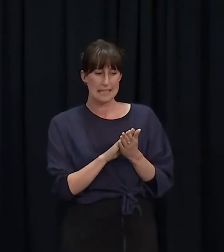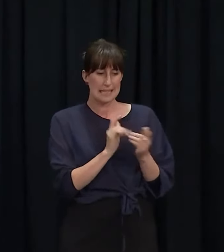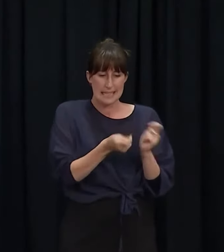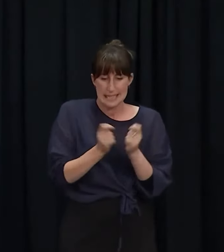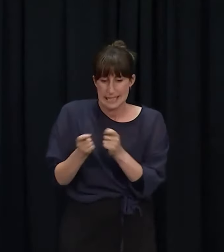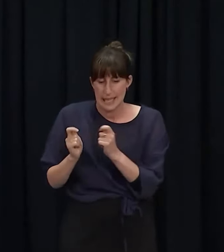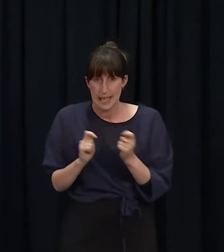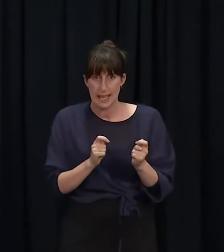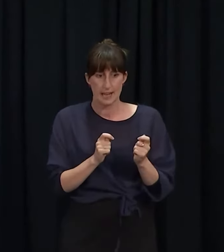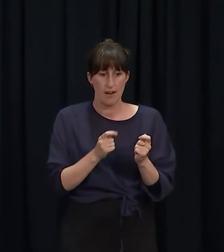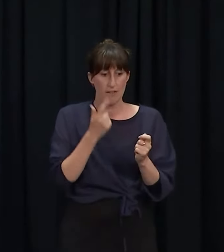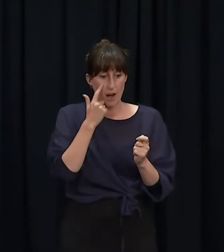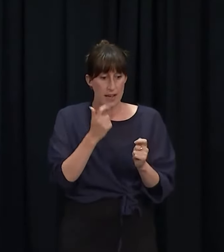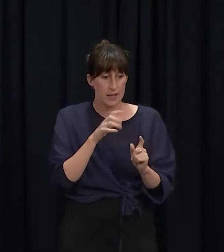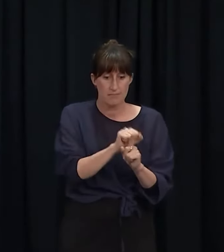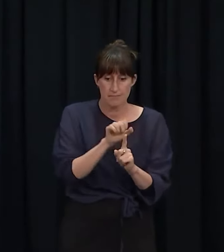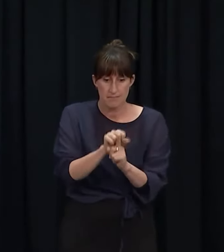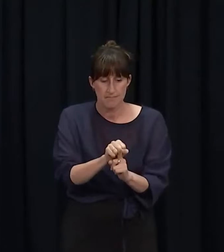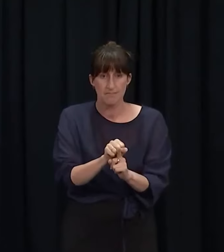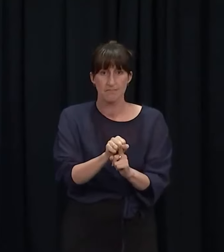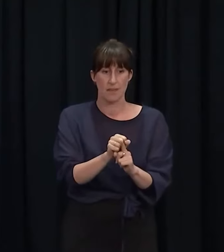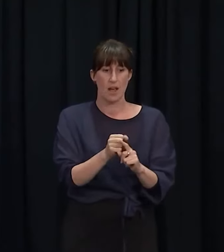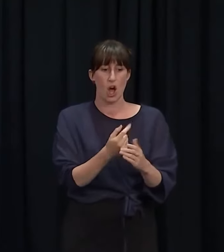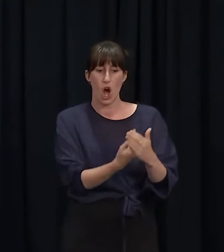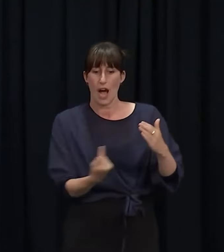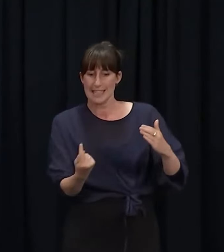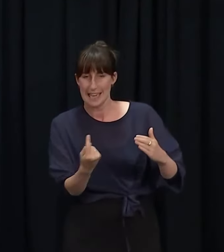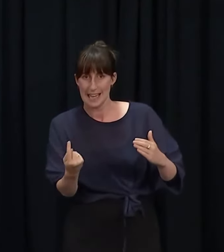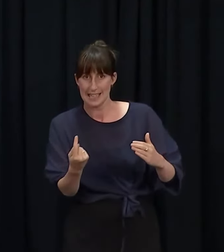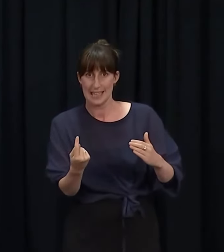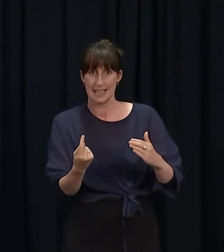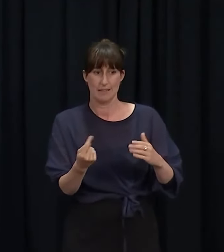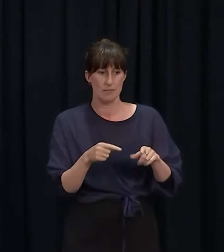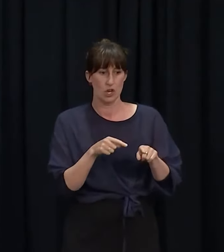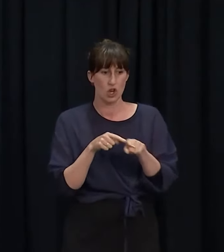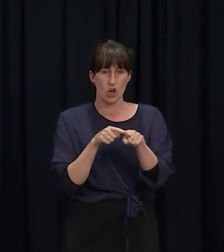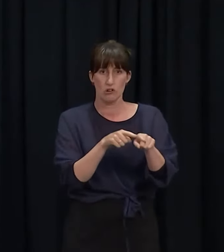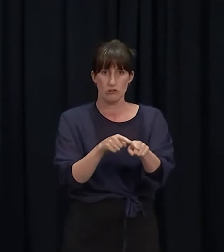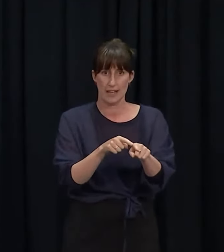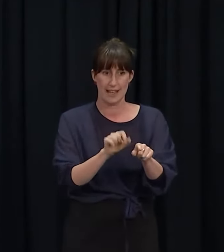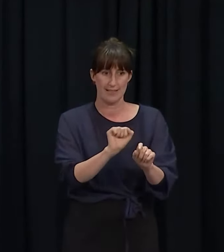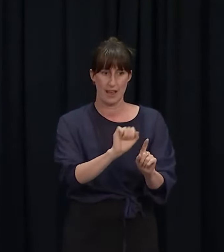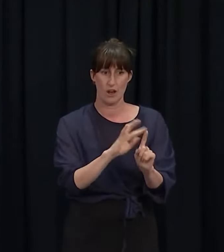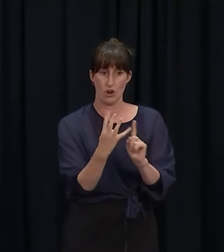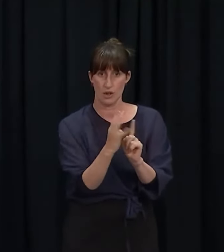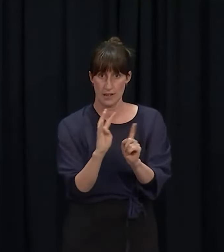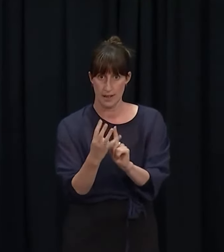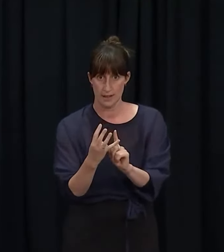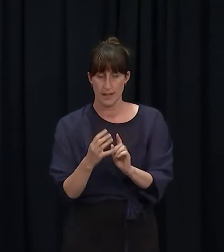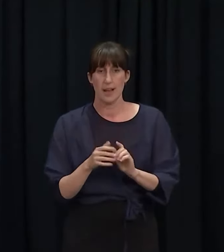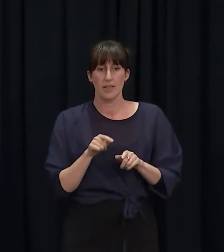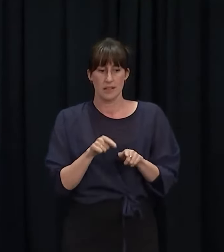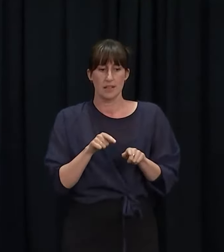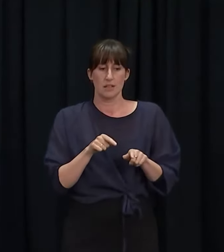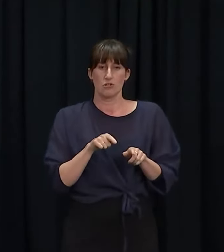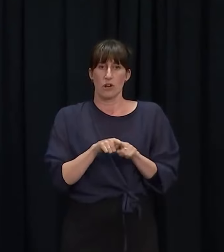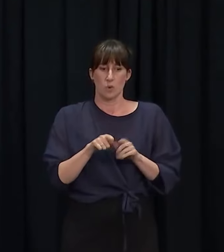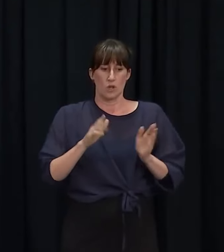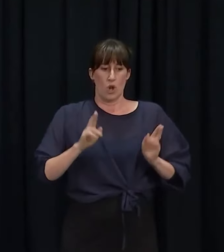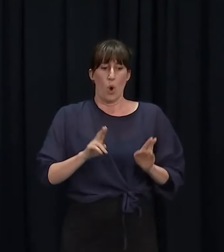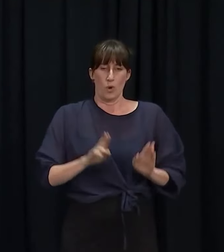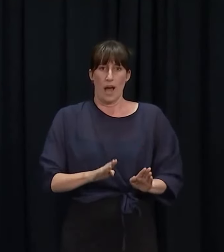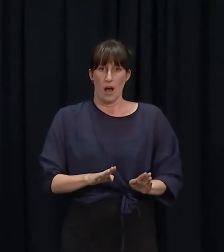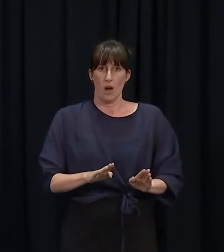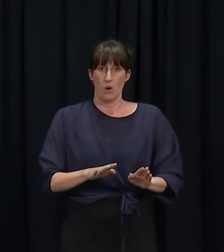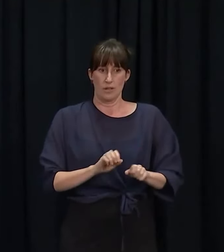settings as we have used before. That's because this helps us to slow Omicron down. But as caseload grows, these